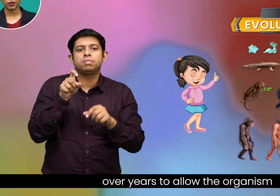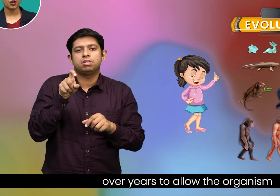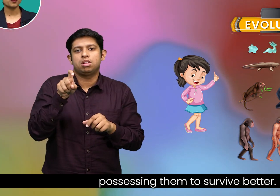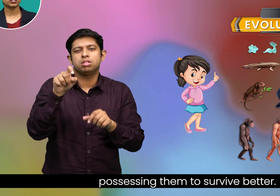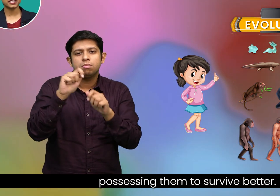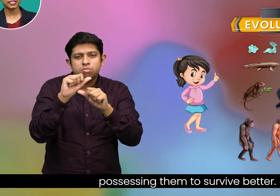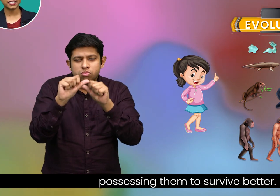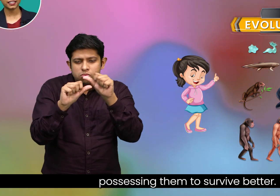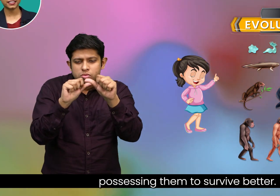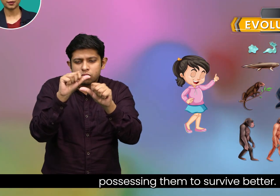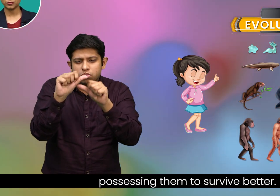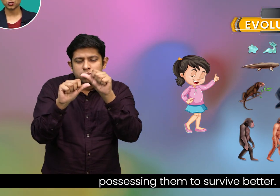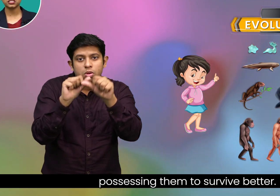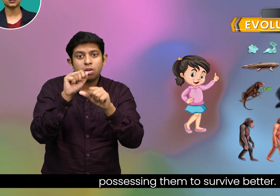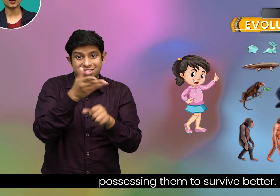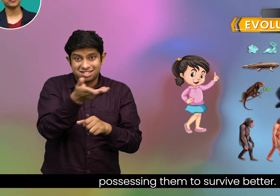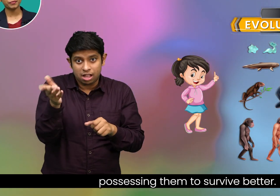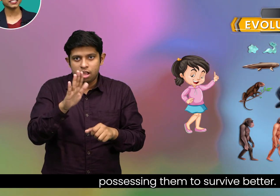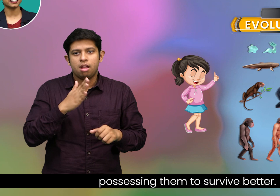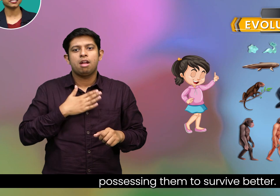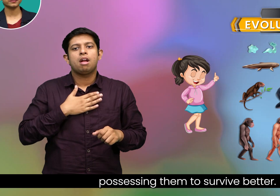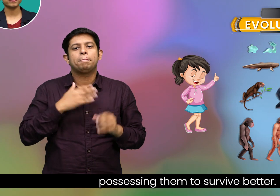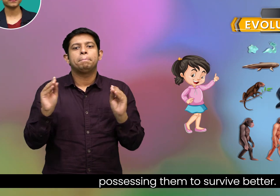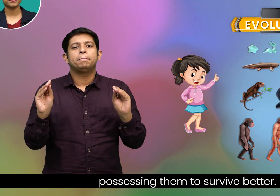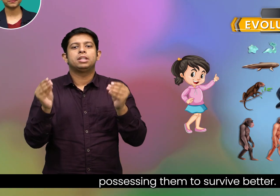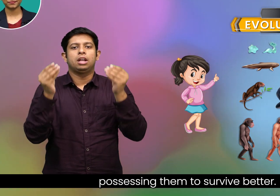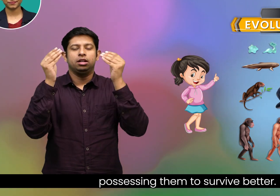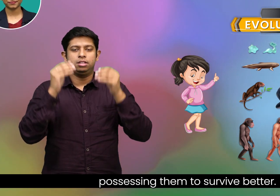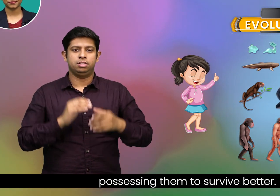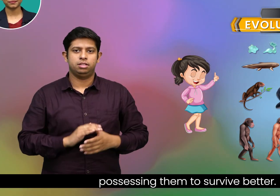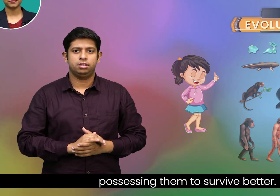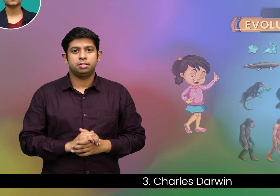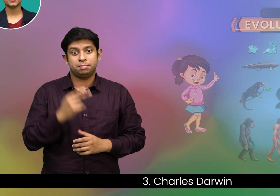organism possessing them to survive better.